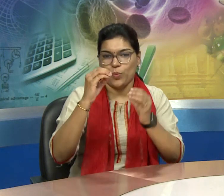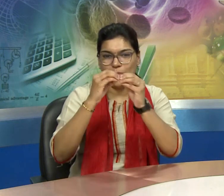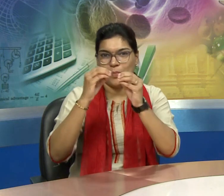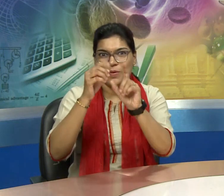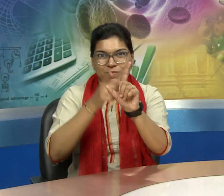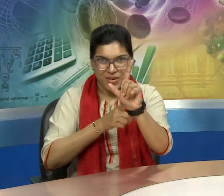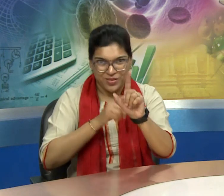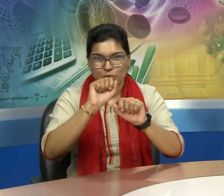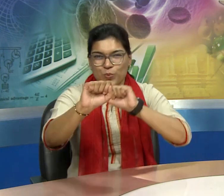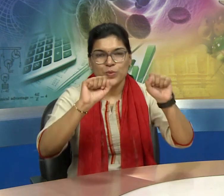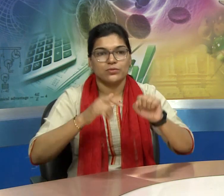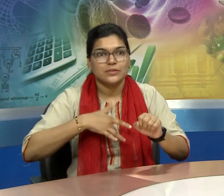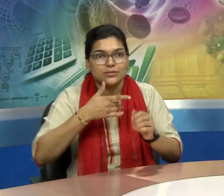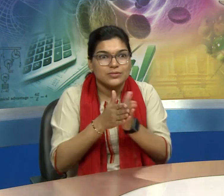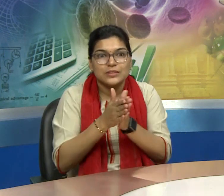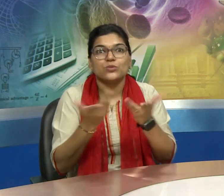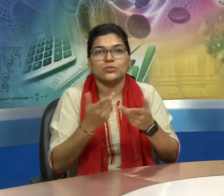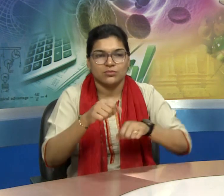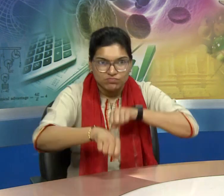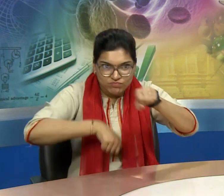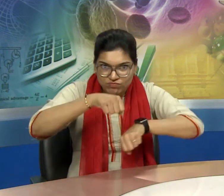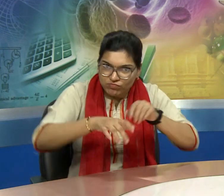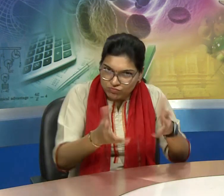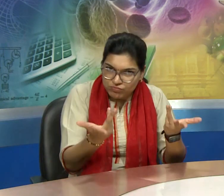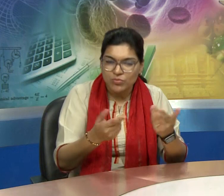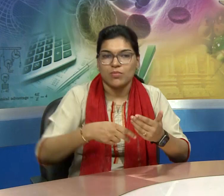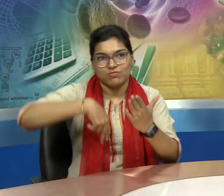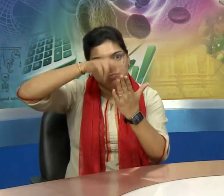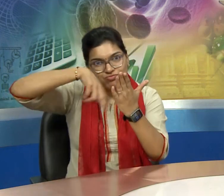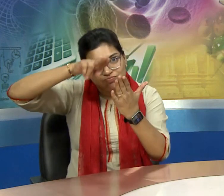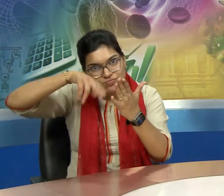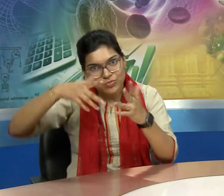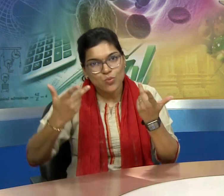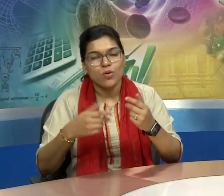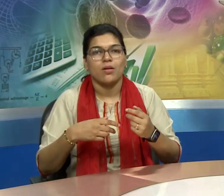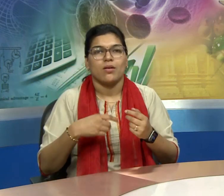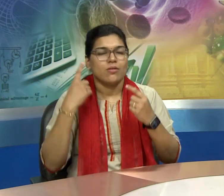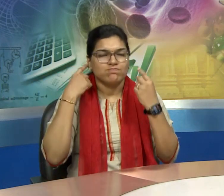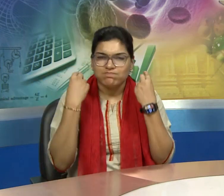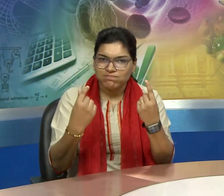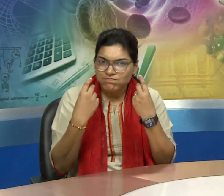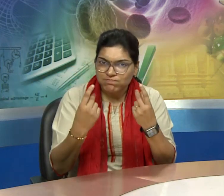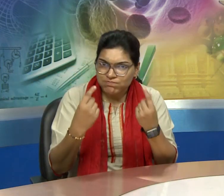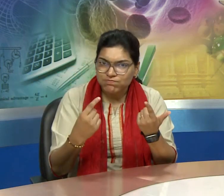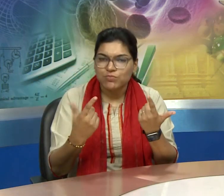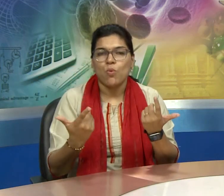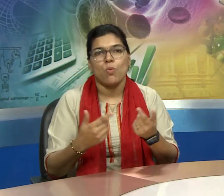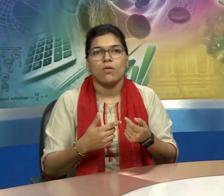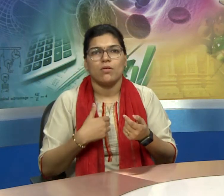another word which is synonym of this word is hobby. Whenever we are free, we do lots of work, like